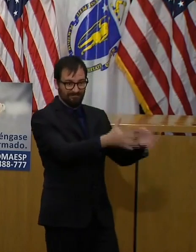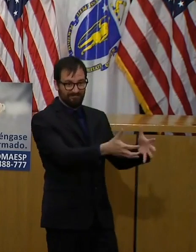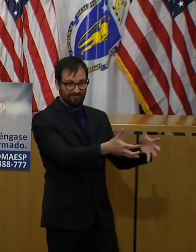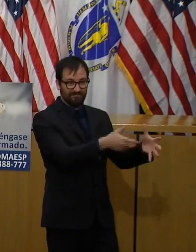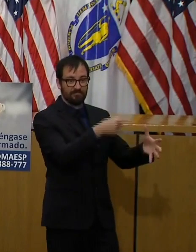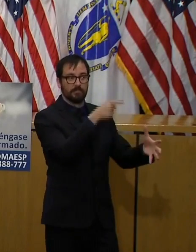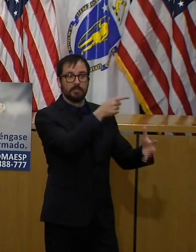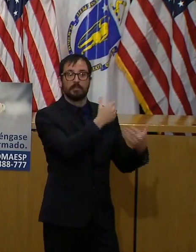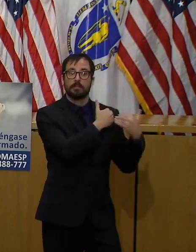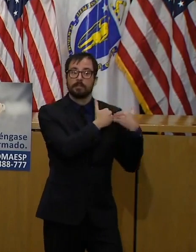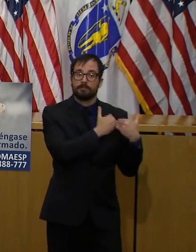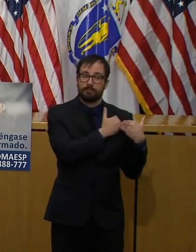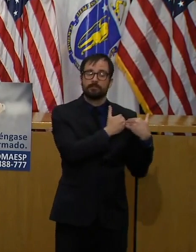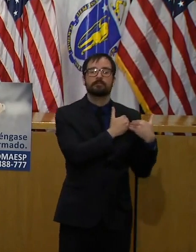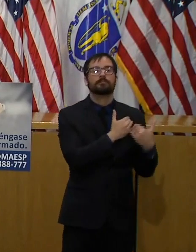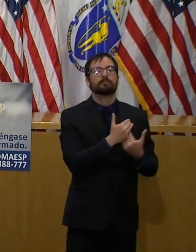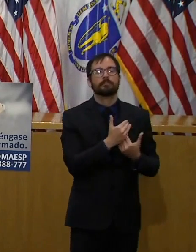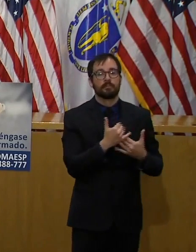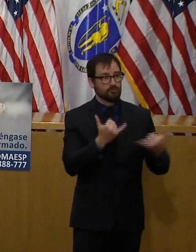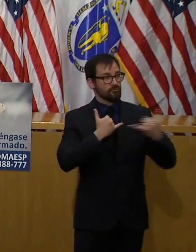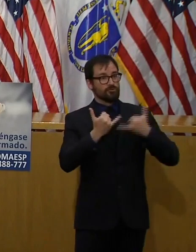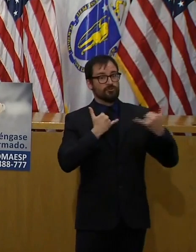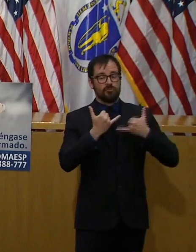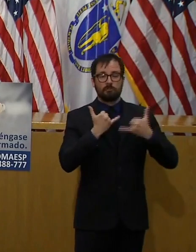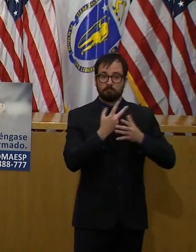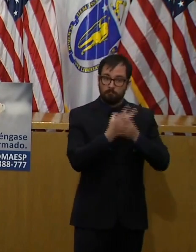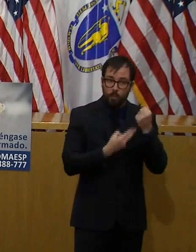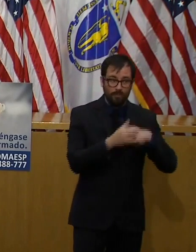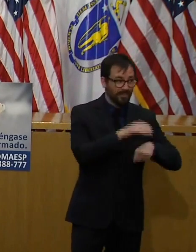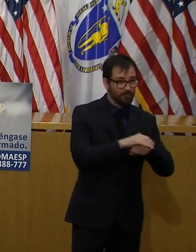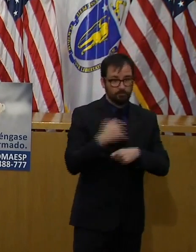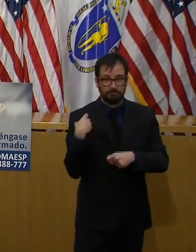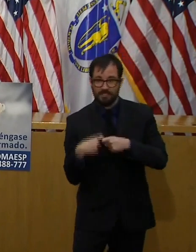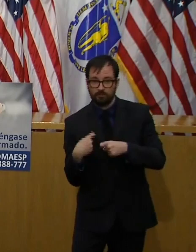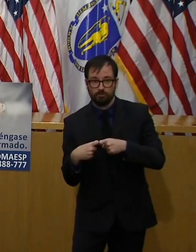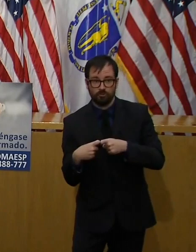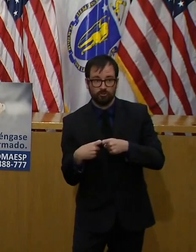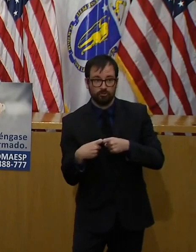the application process, which as of today have been attended by over